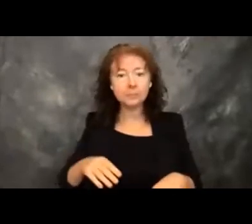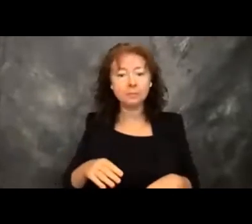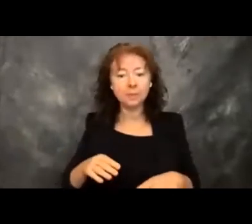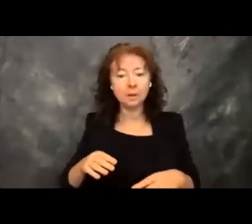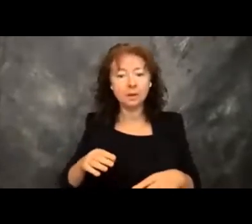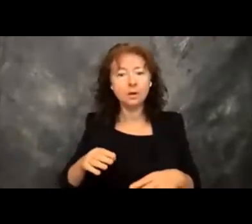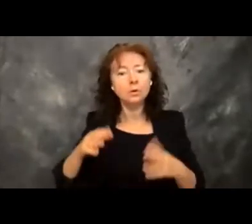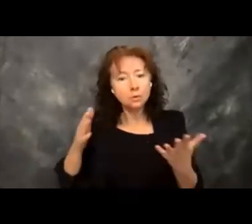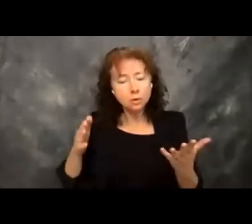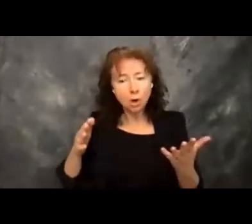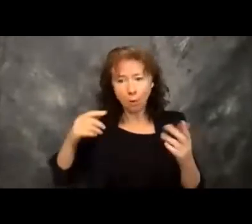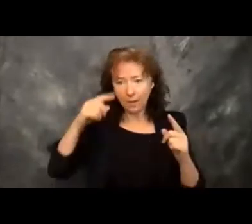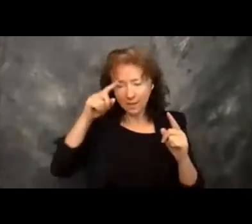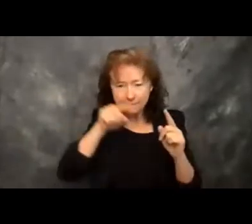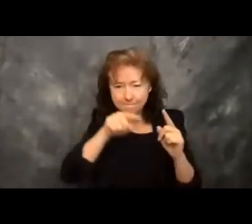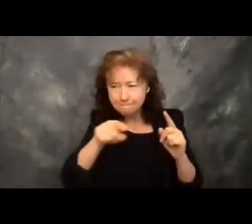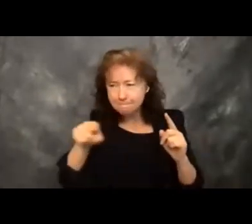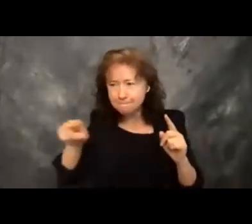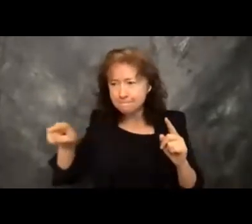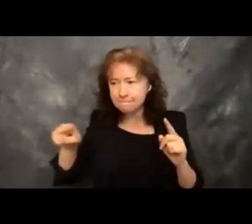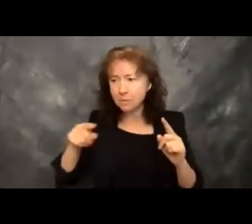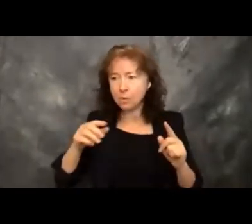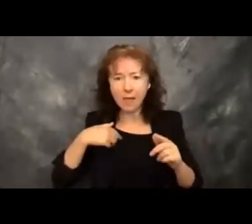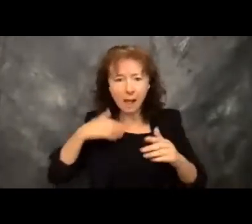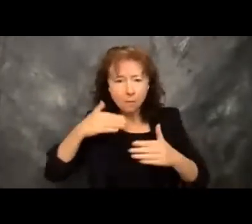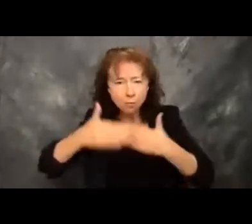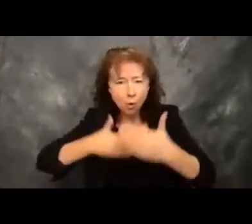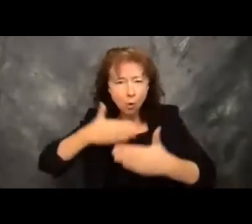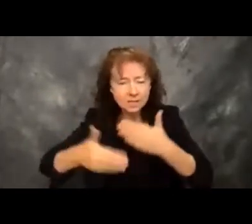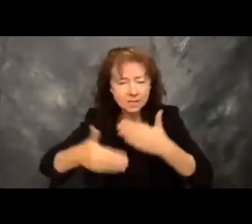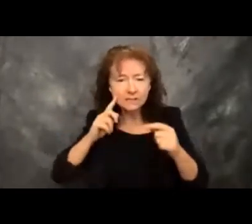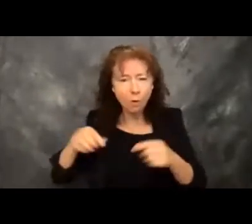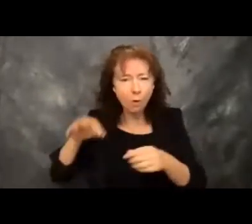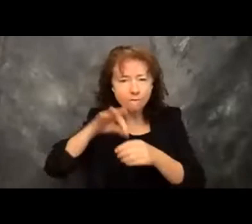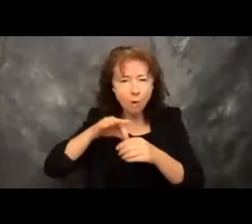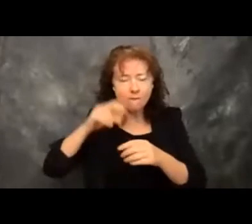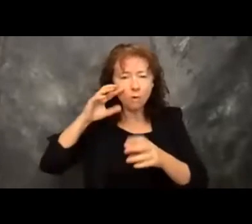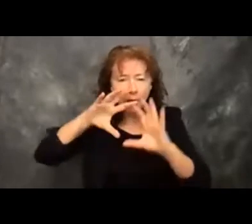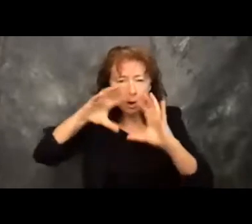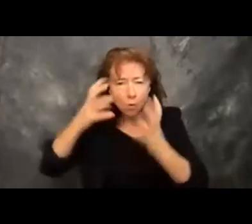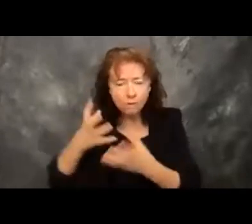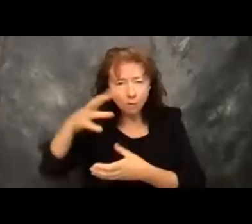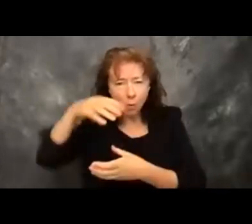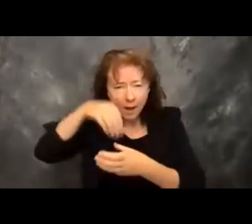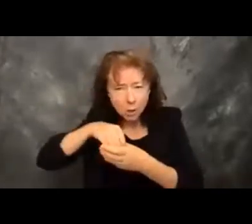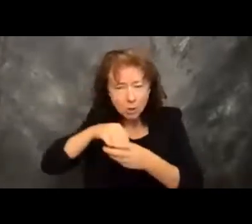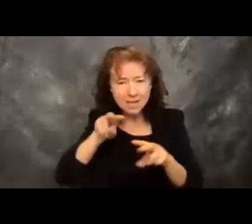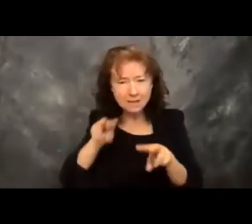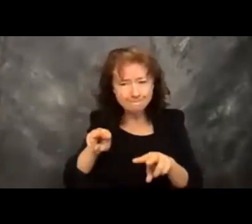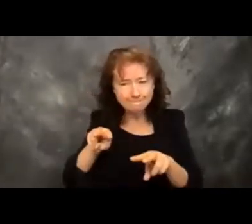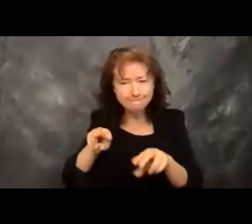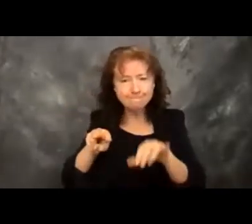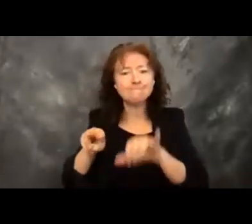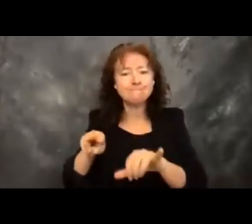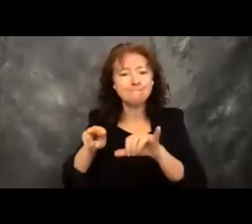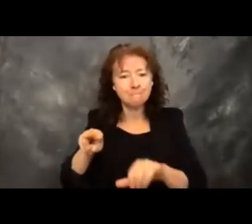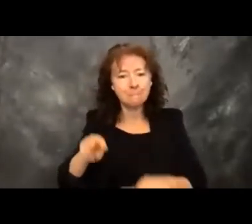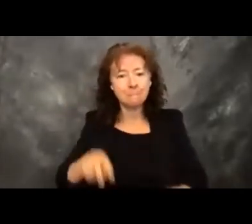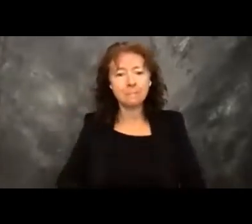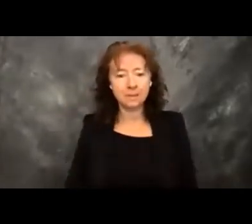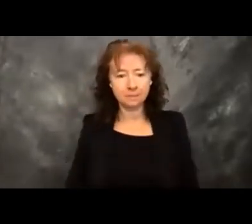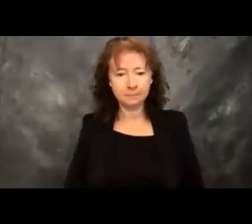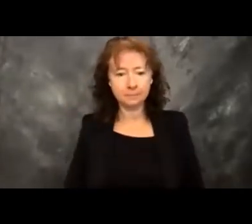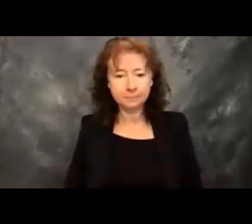participated in the vote process, and we suggested to include this data